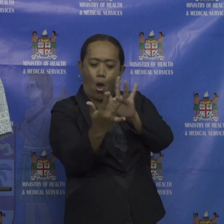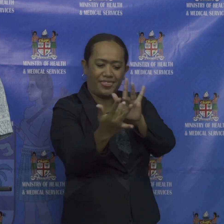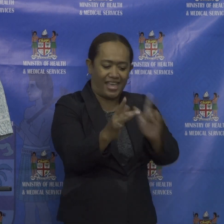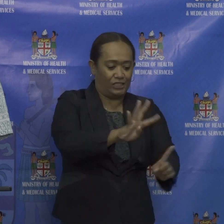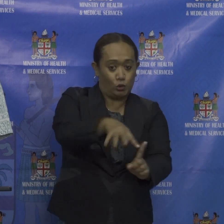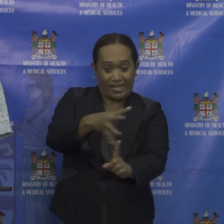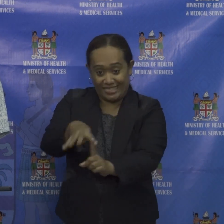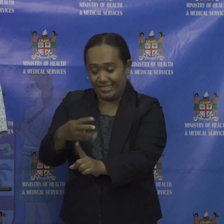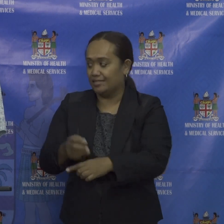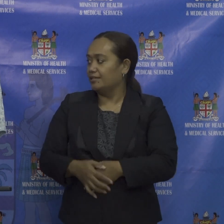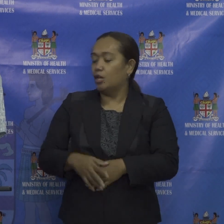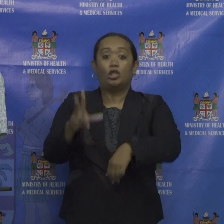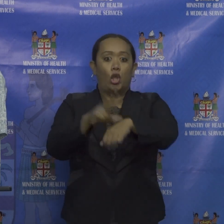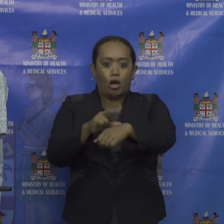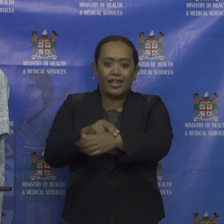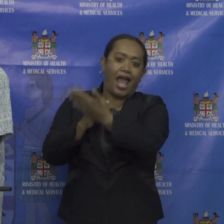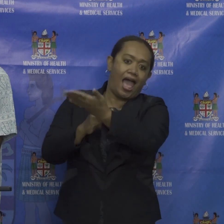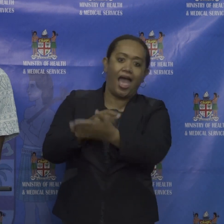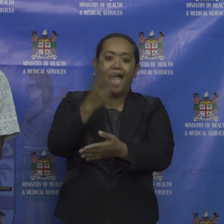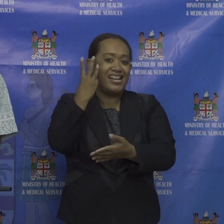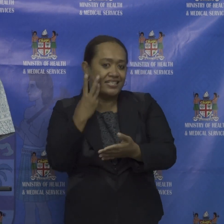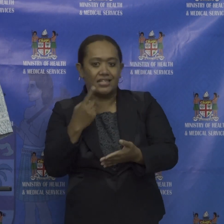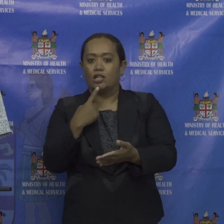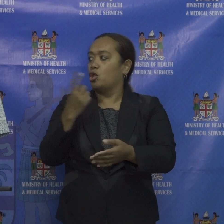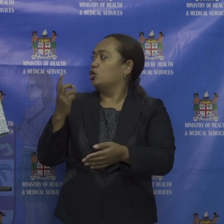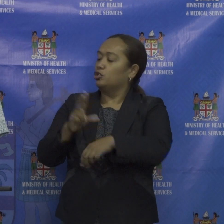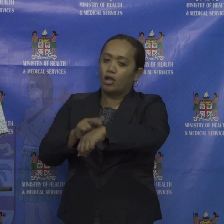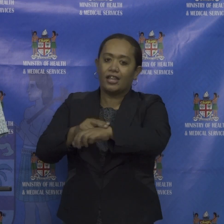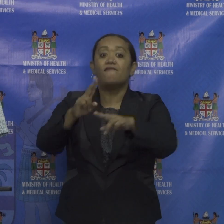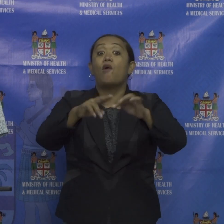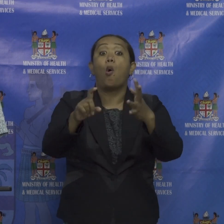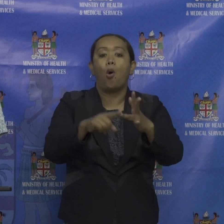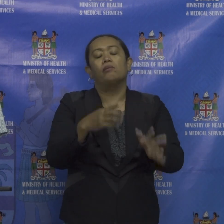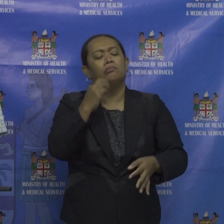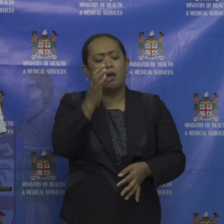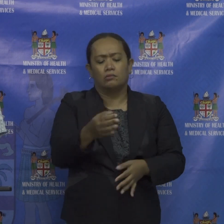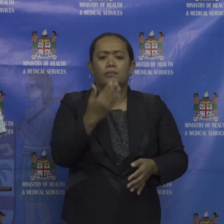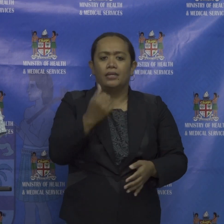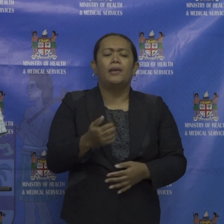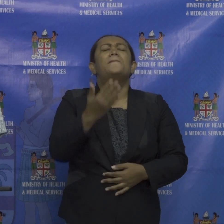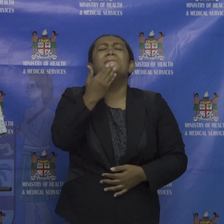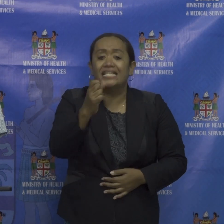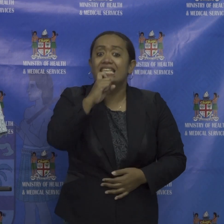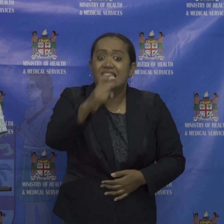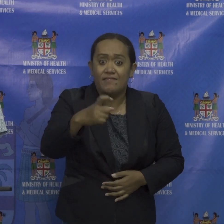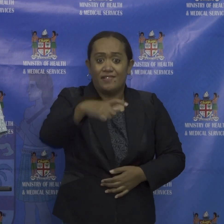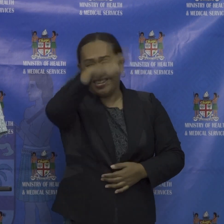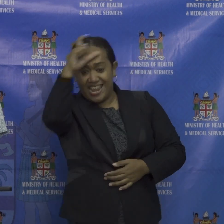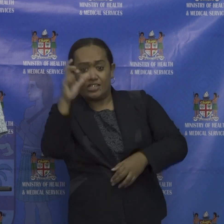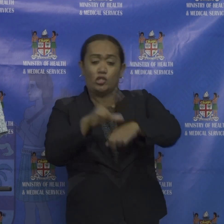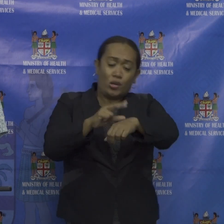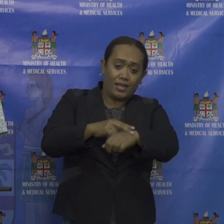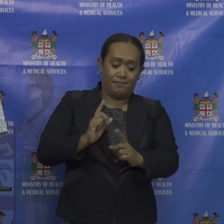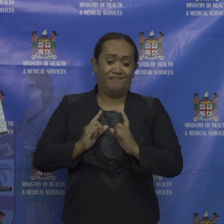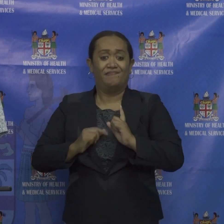has said it. Dr. Alicia has said it. Dr. Fong has said it. I'll repeat it. When they do come knocking on your door, please cooperate with them.